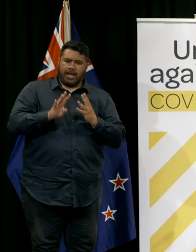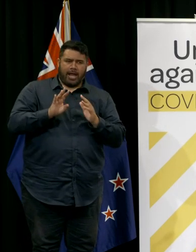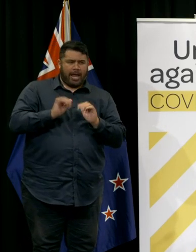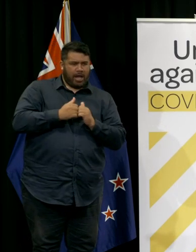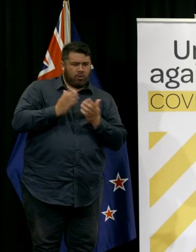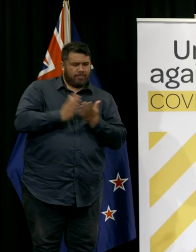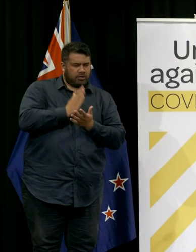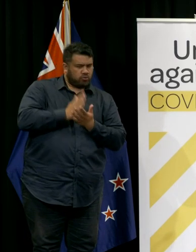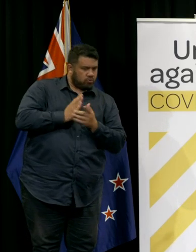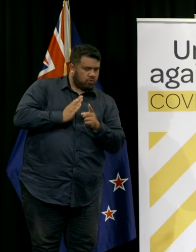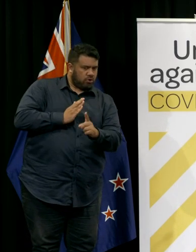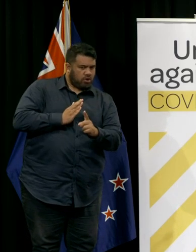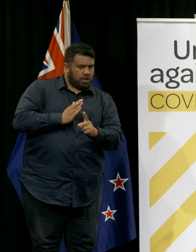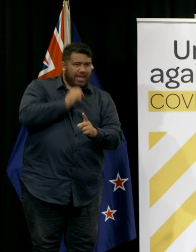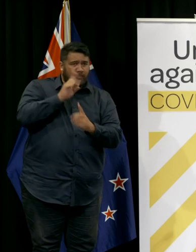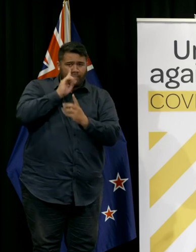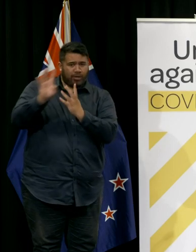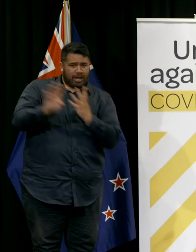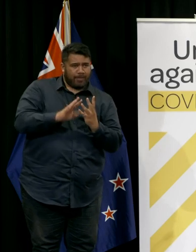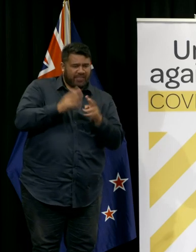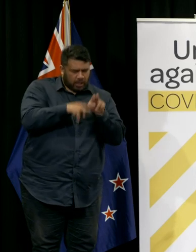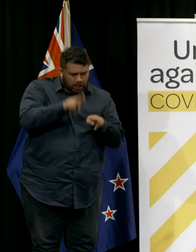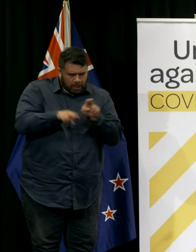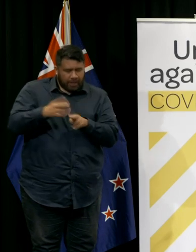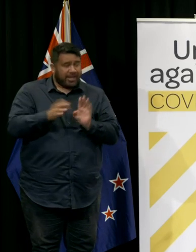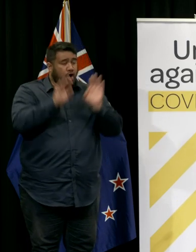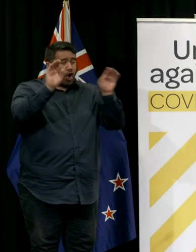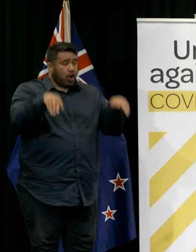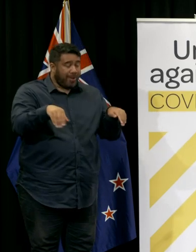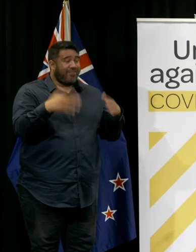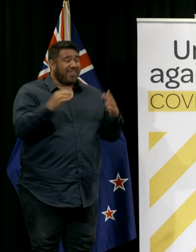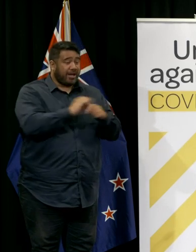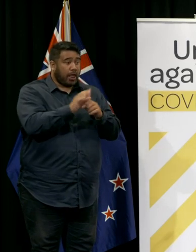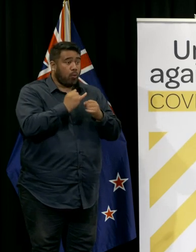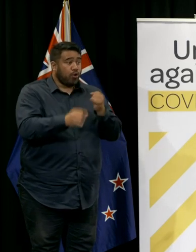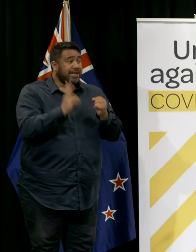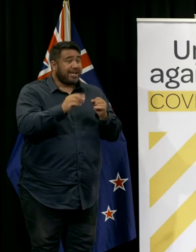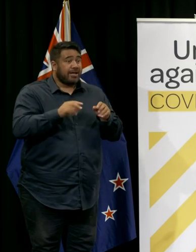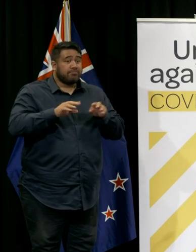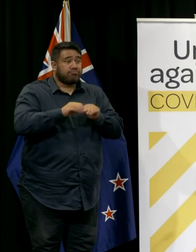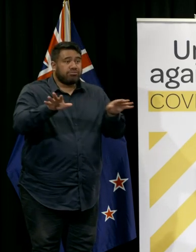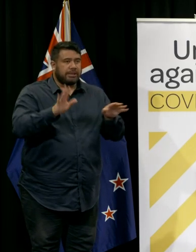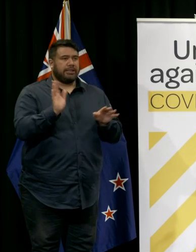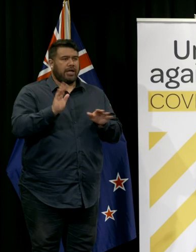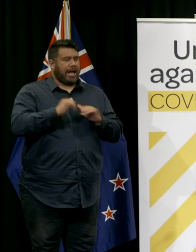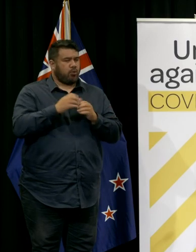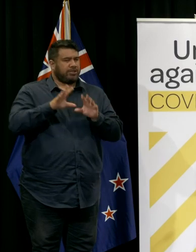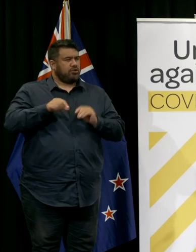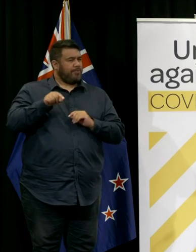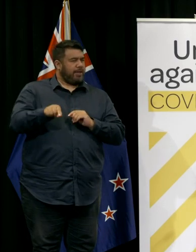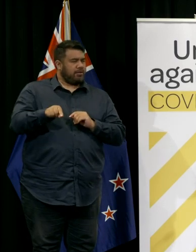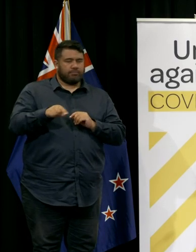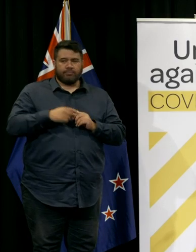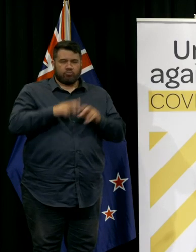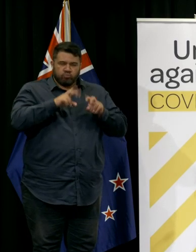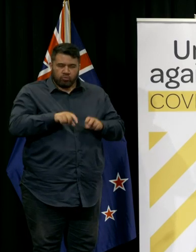another increase again after that. So we're doing a lot of work looking ahead at that situation now. Do you anticipate we might need